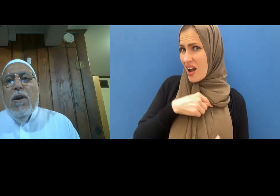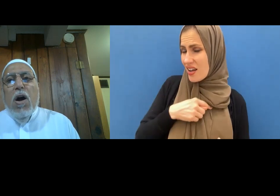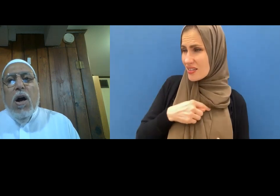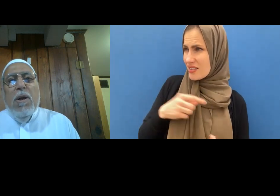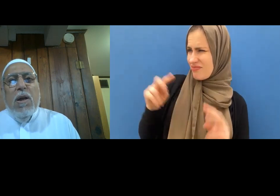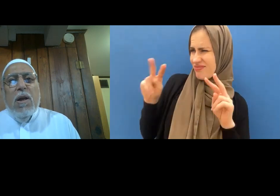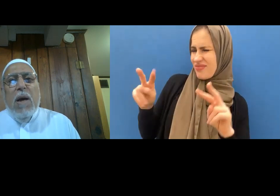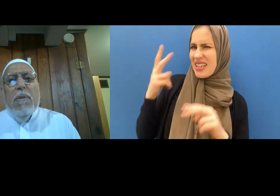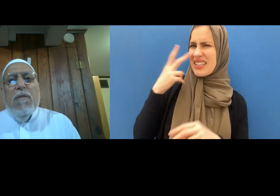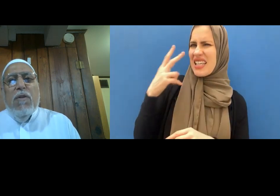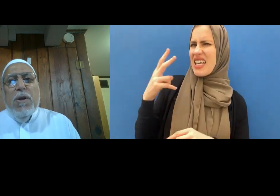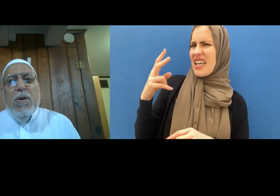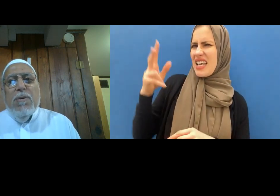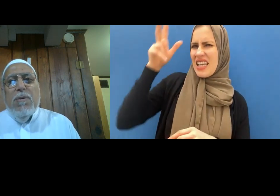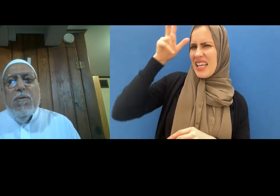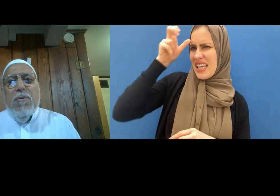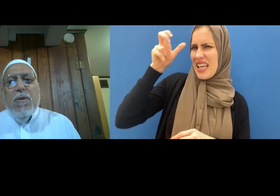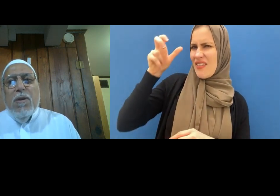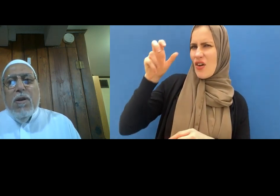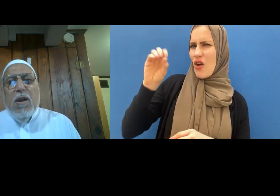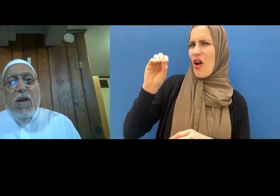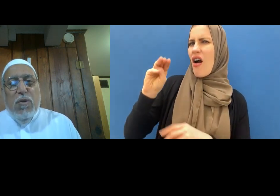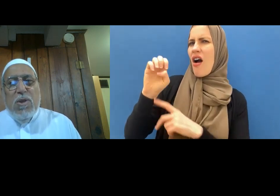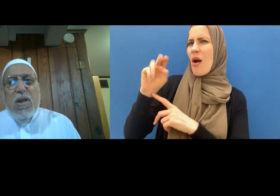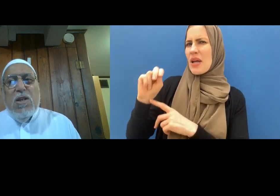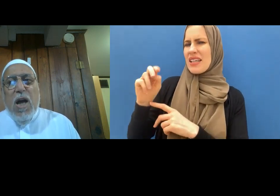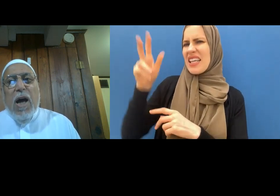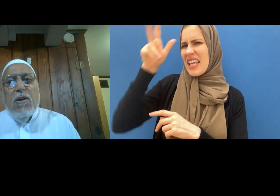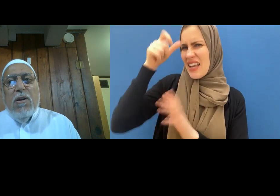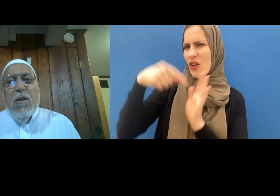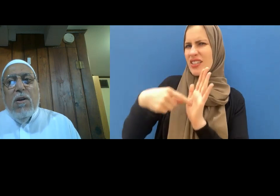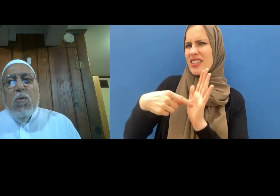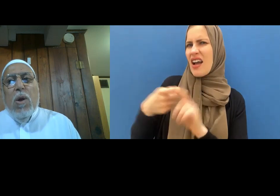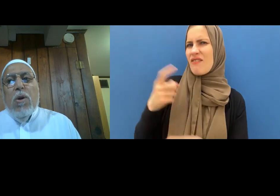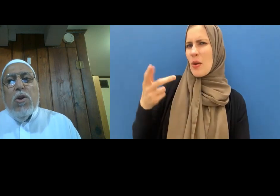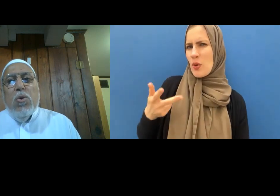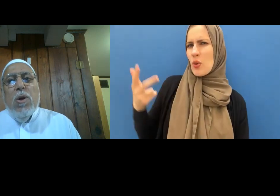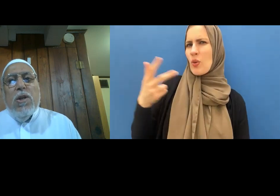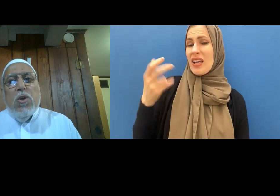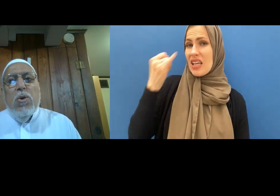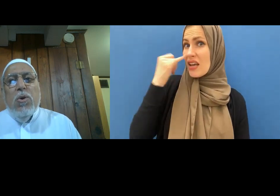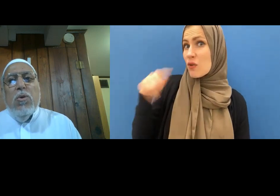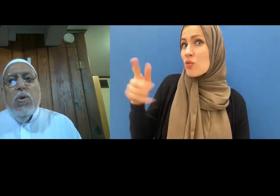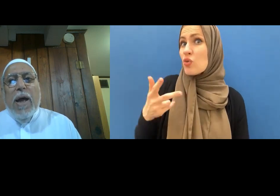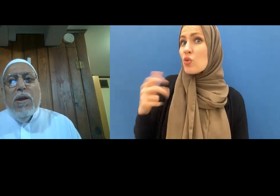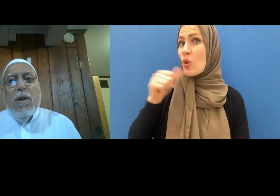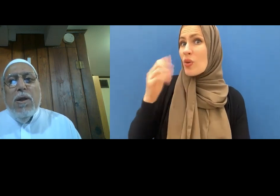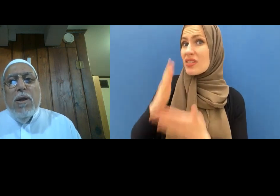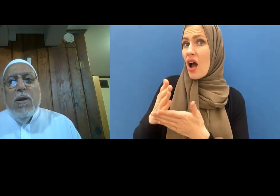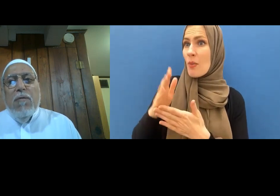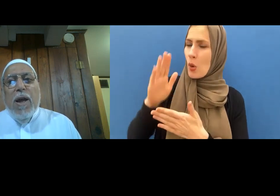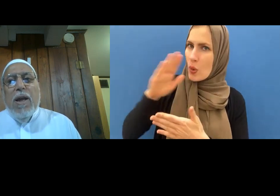evil omen coming from you. If you cease not, we will surely stone you to